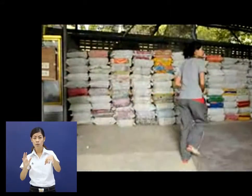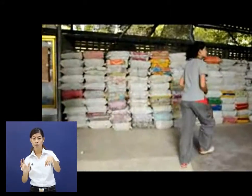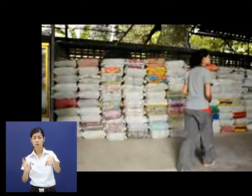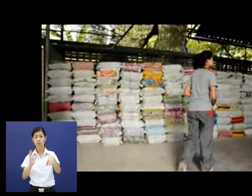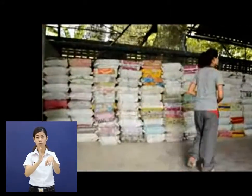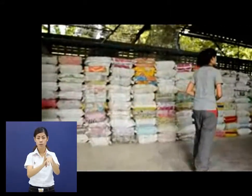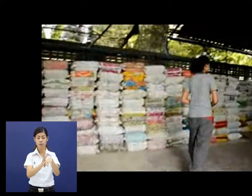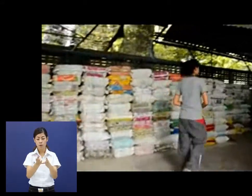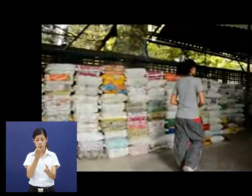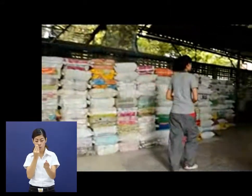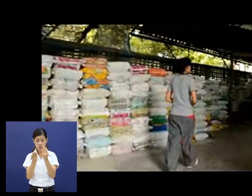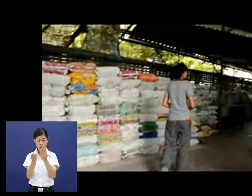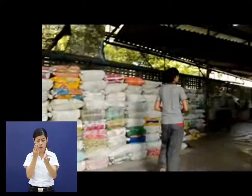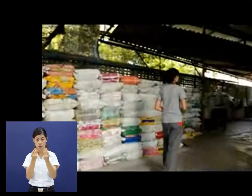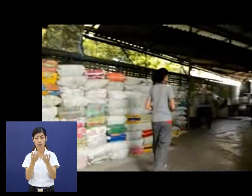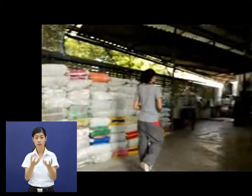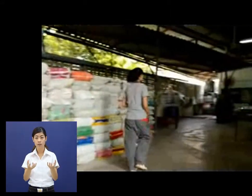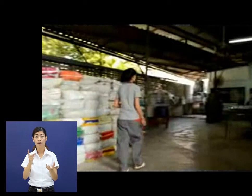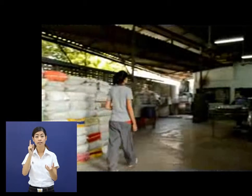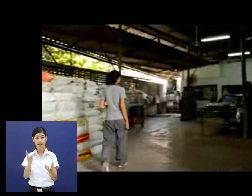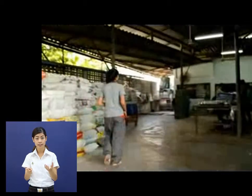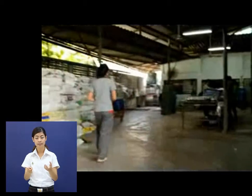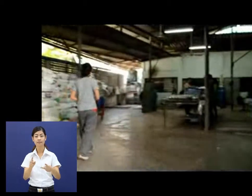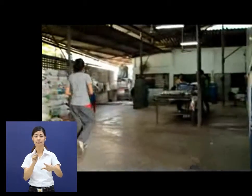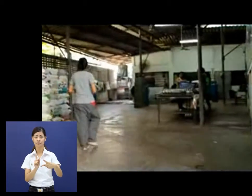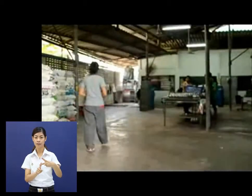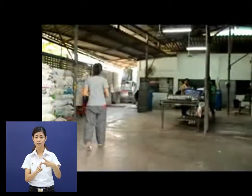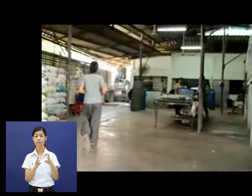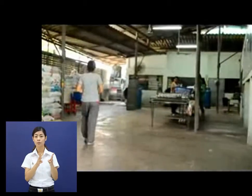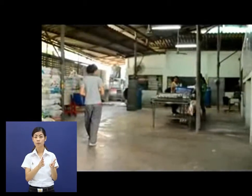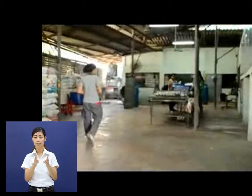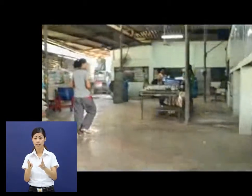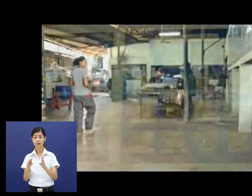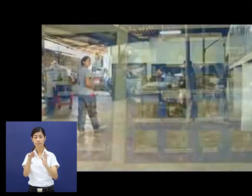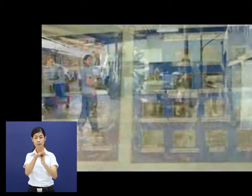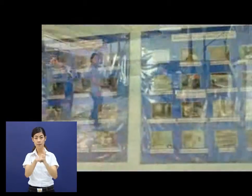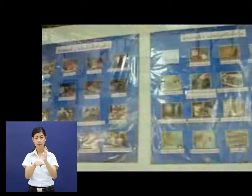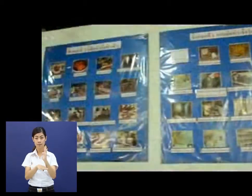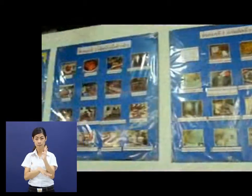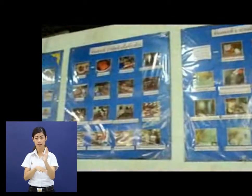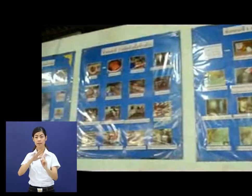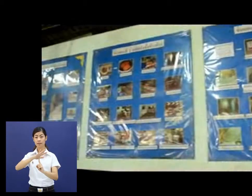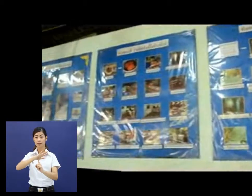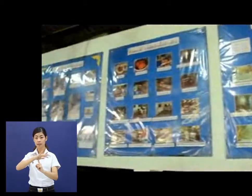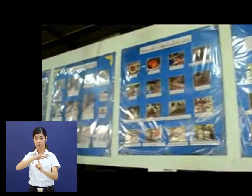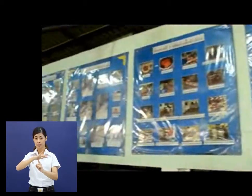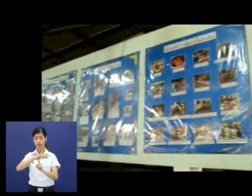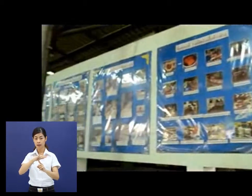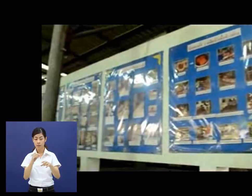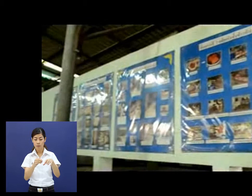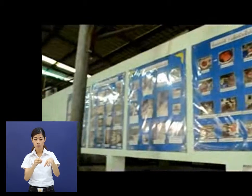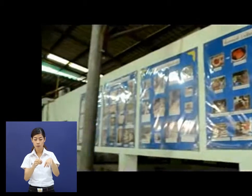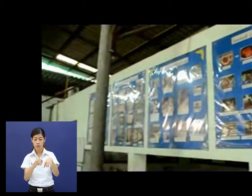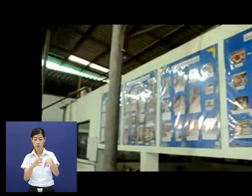materials to plant a large amount of mushroom for sale. Then we planned